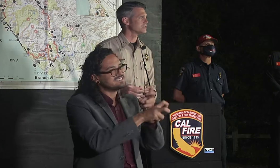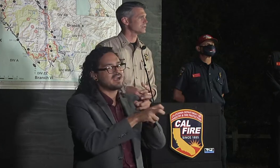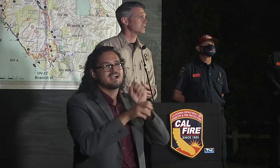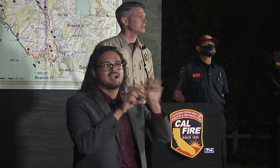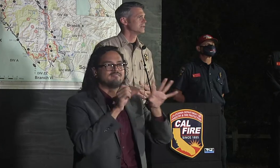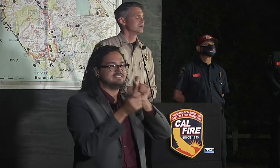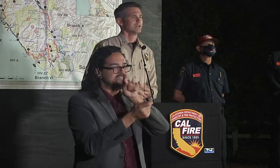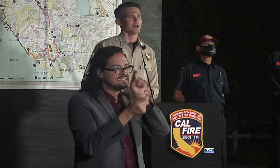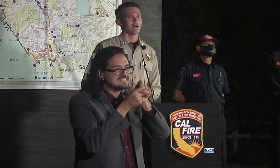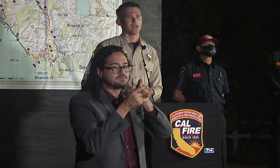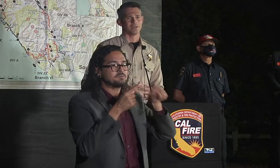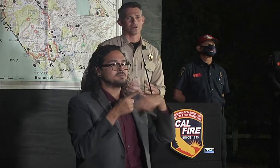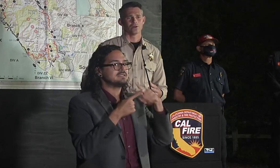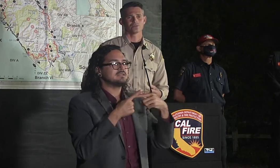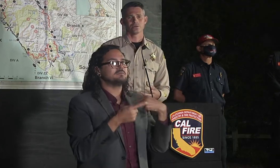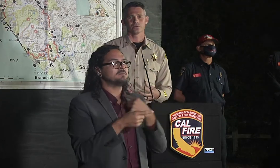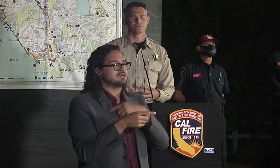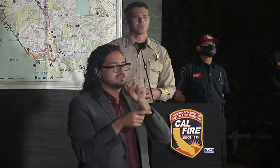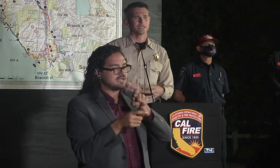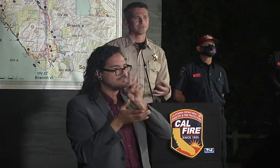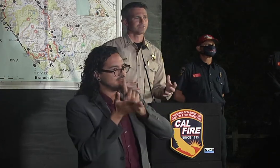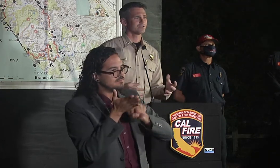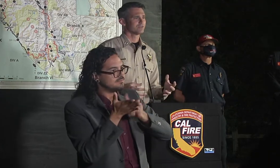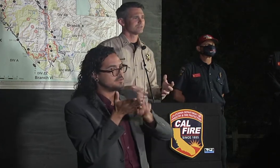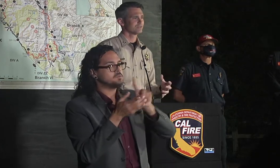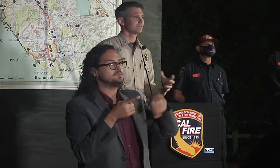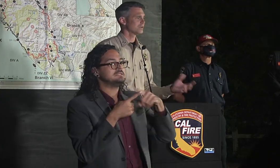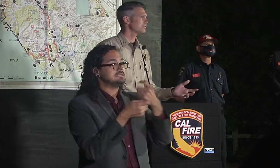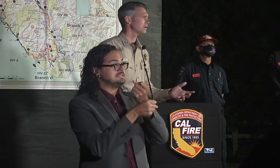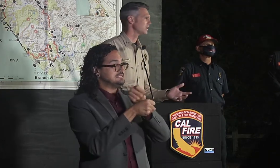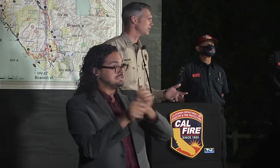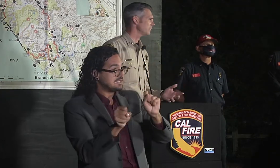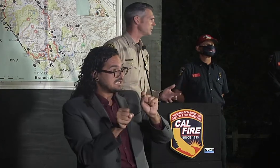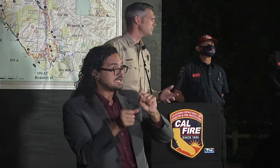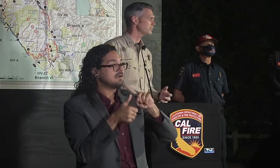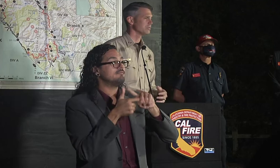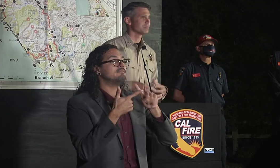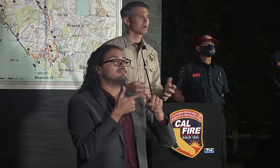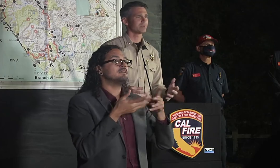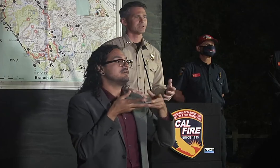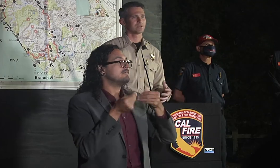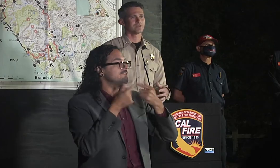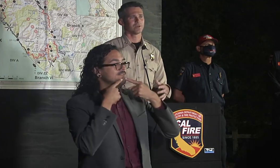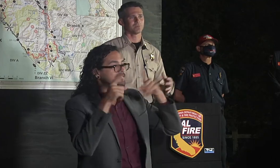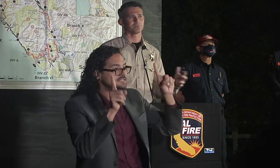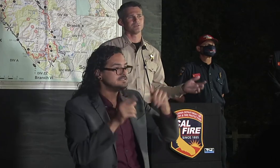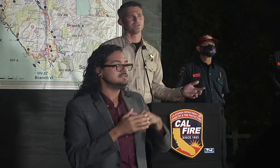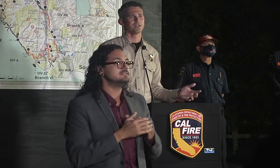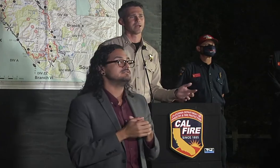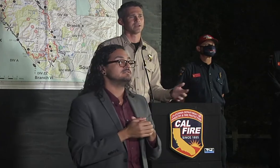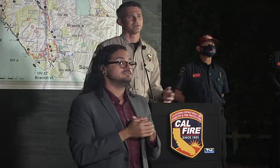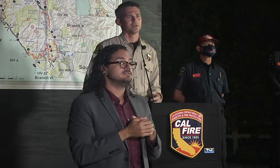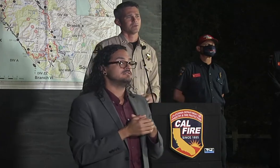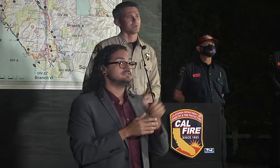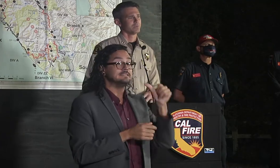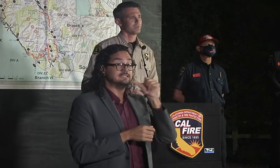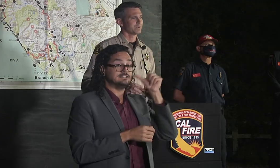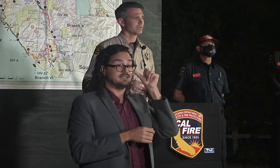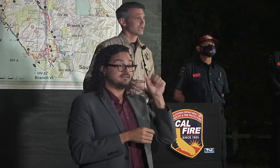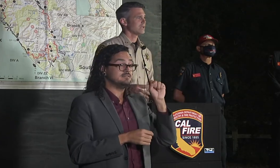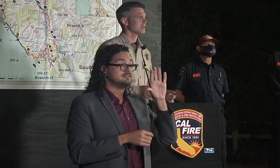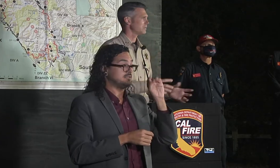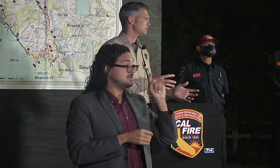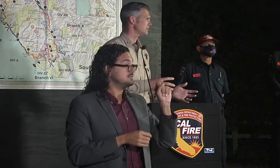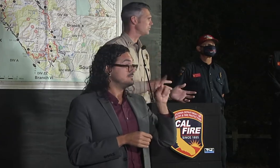safely, efficiently. And then also, because, I mean, just yesterday, you know, we repopulated Scotts Valley. Preceding that, we had